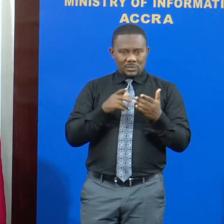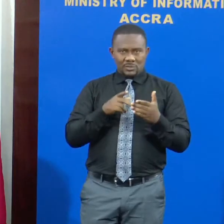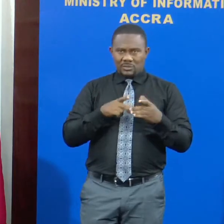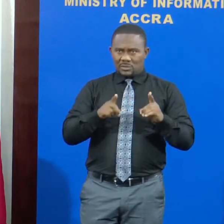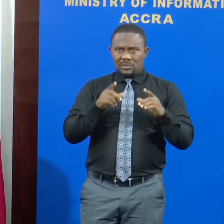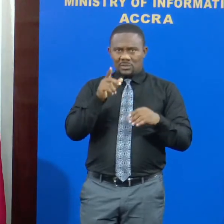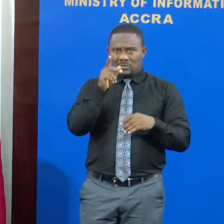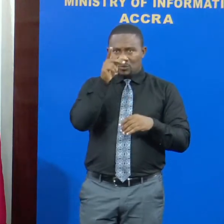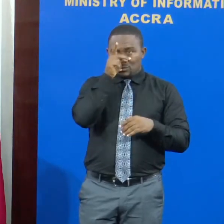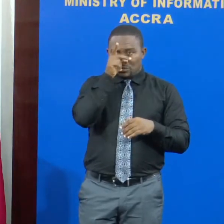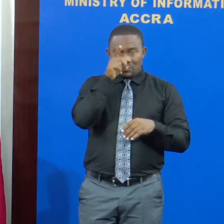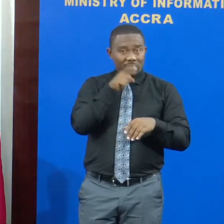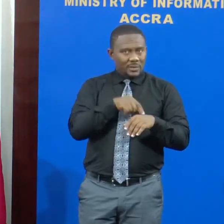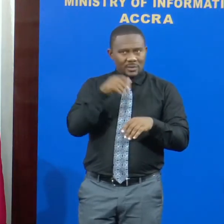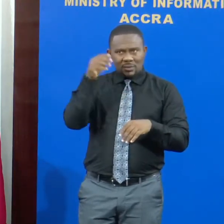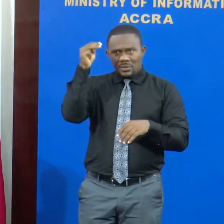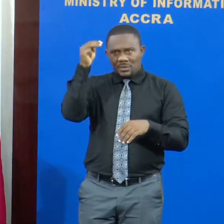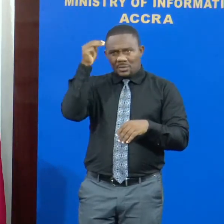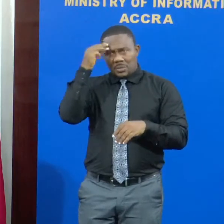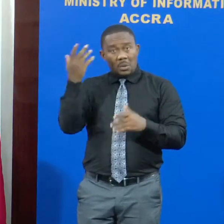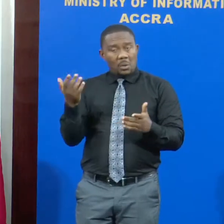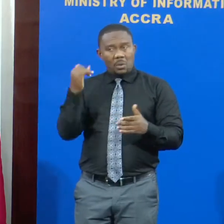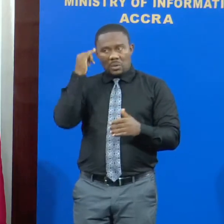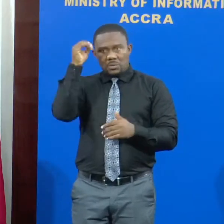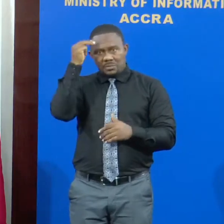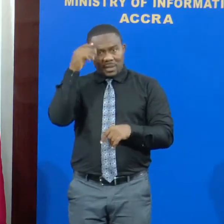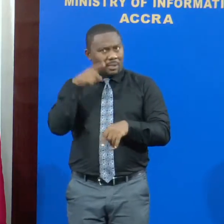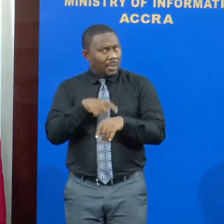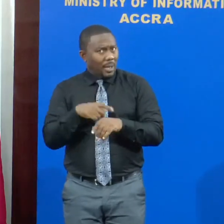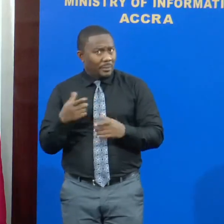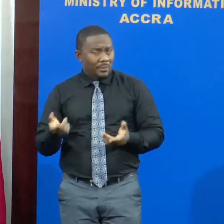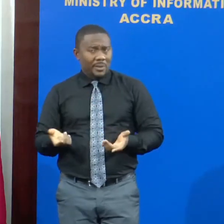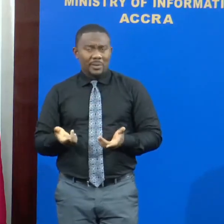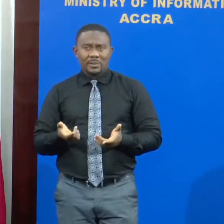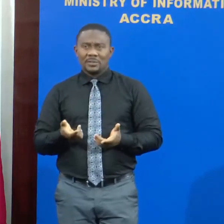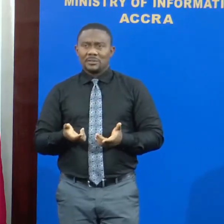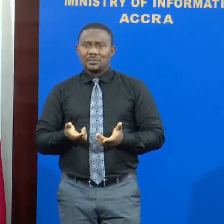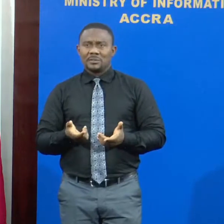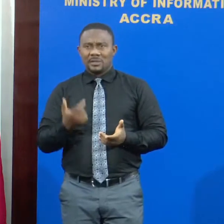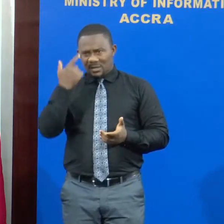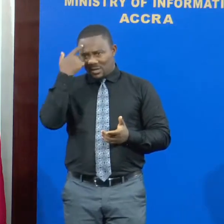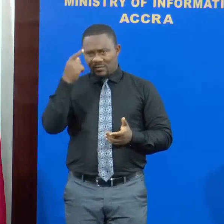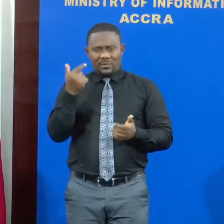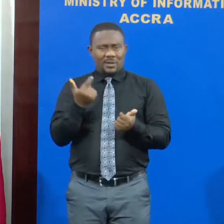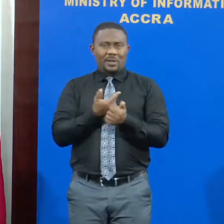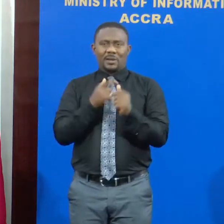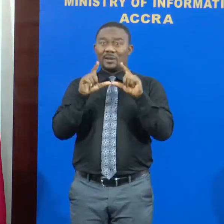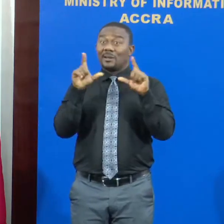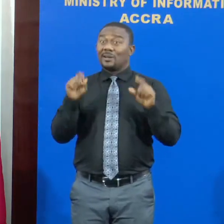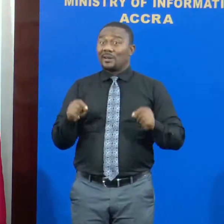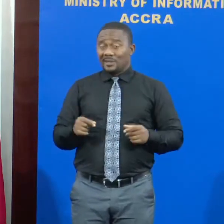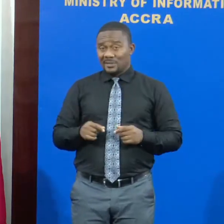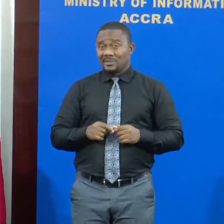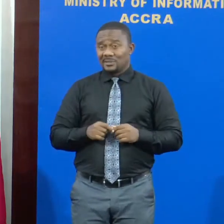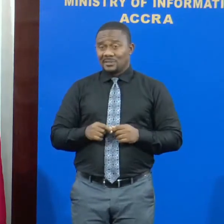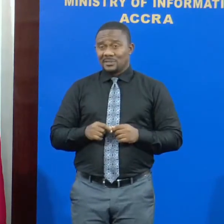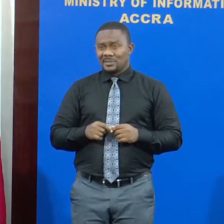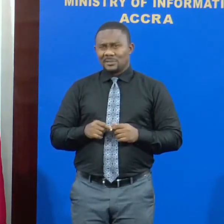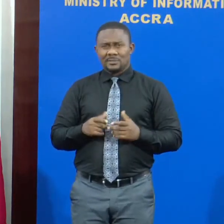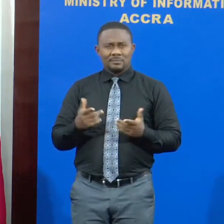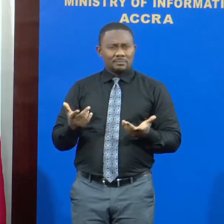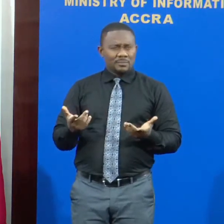time, President Mills's or President Mahama's time, for the Ghana card. And then under President Akufo-Addo,